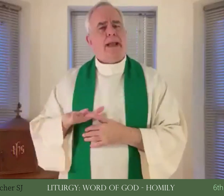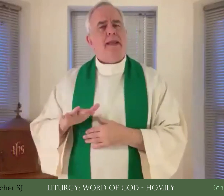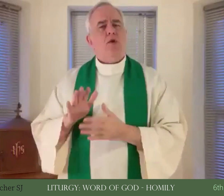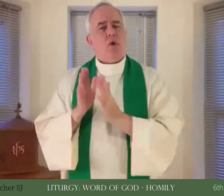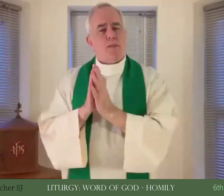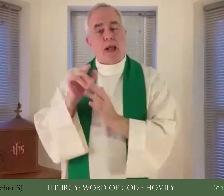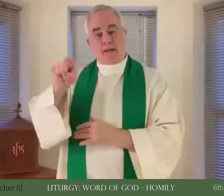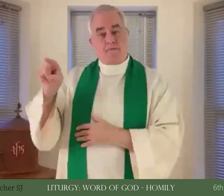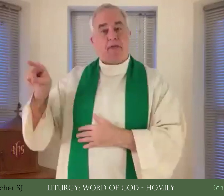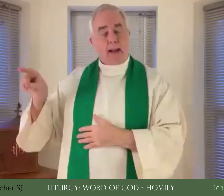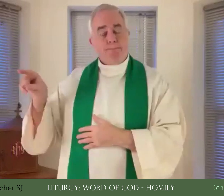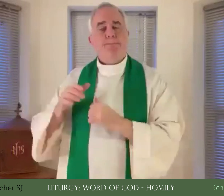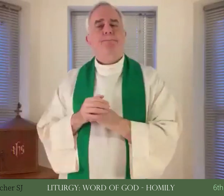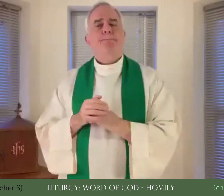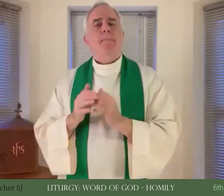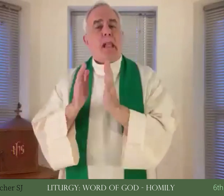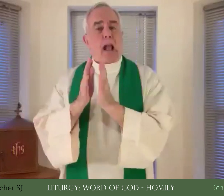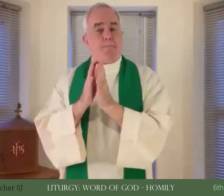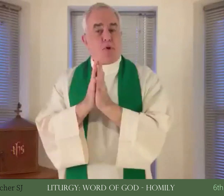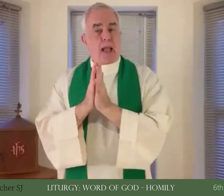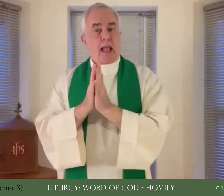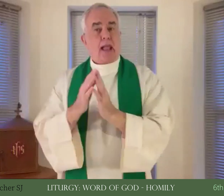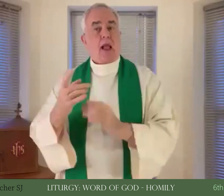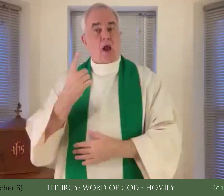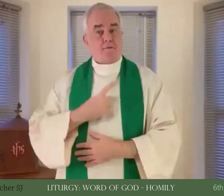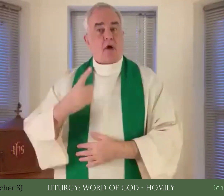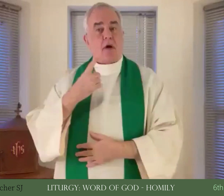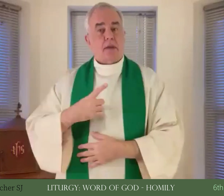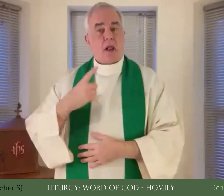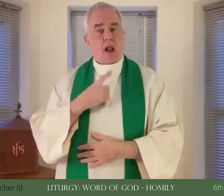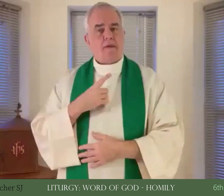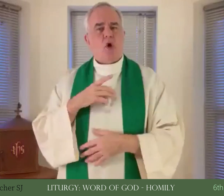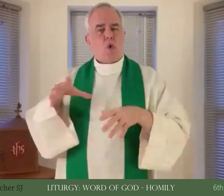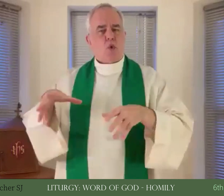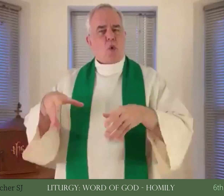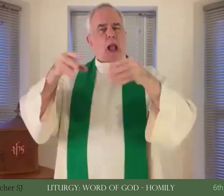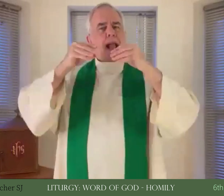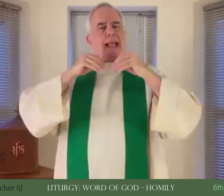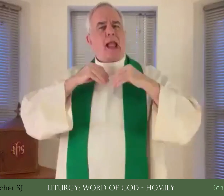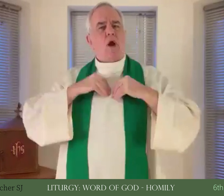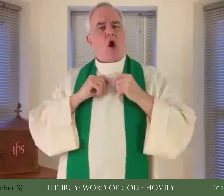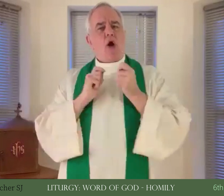We need to pray for them and pray for ourselves to take on